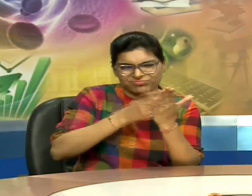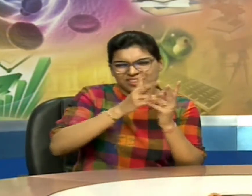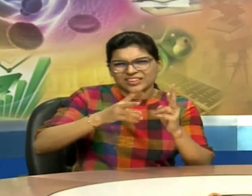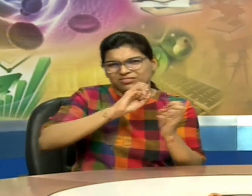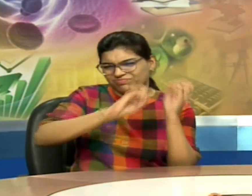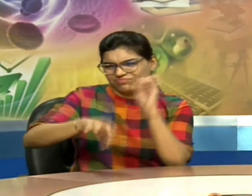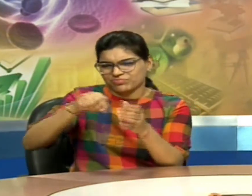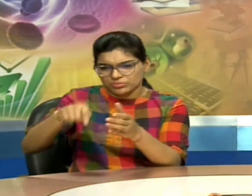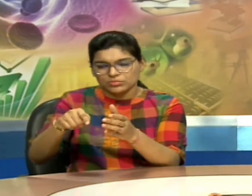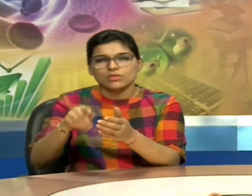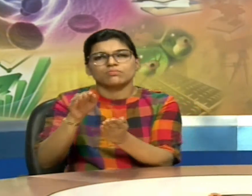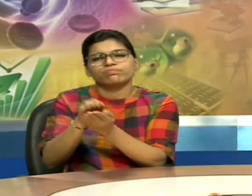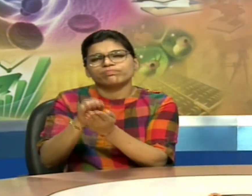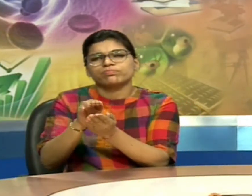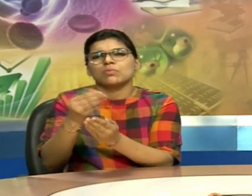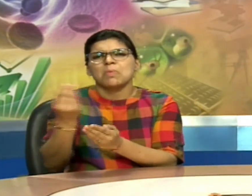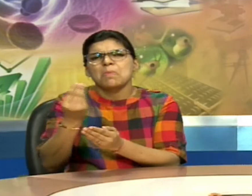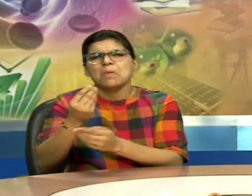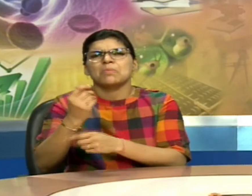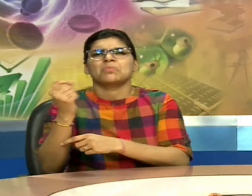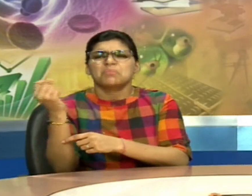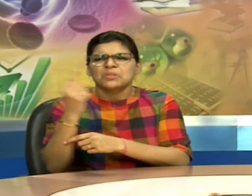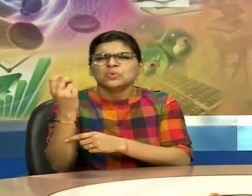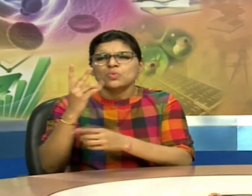These are the materials that can be decomposed by